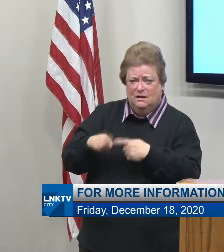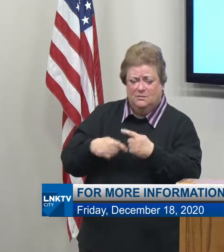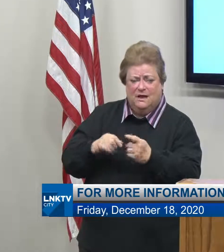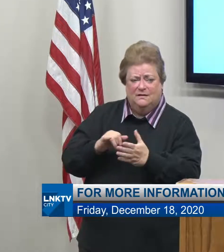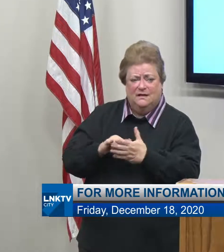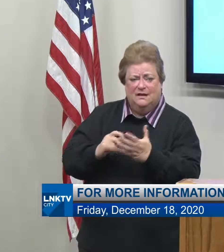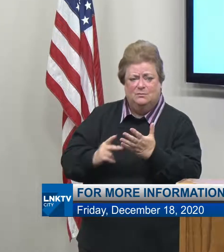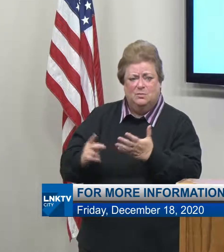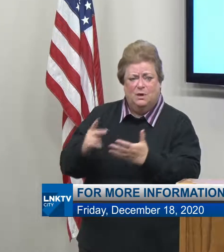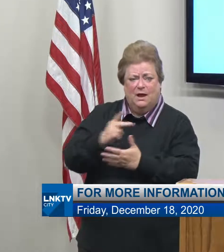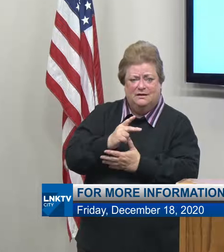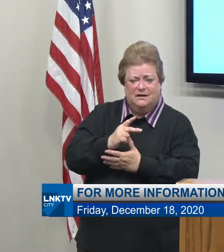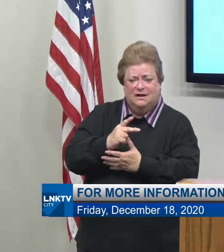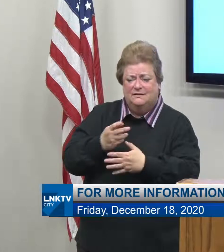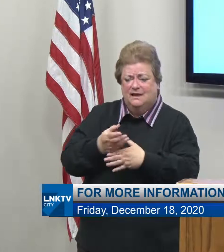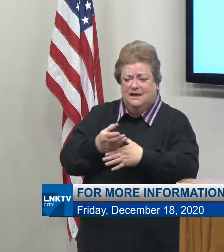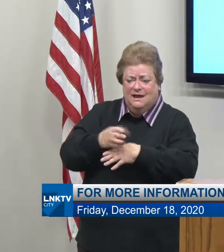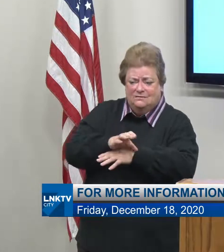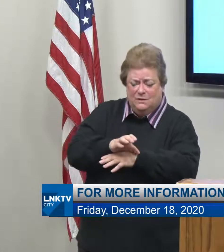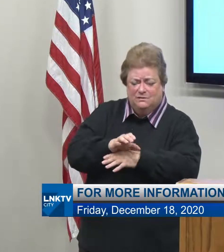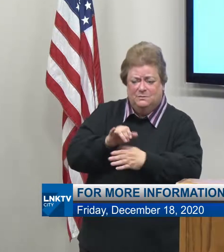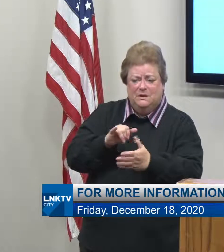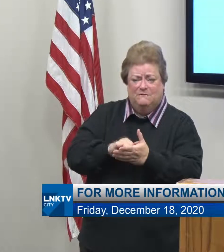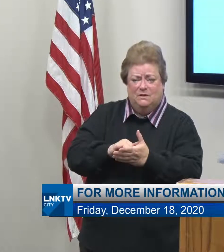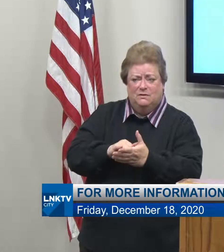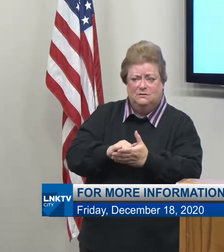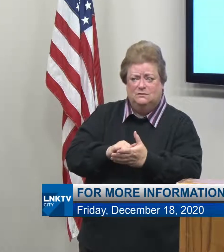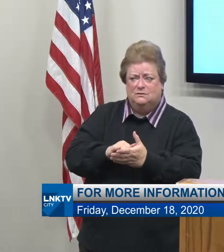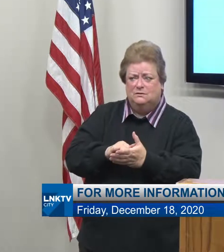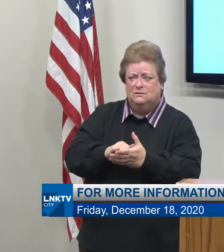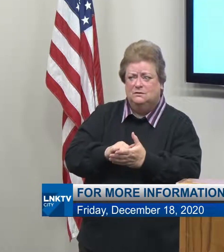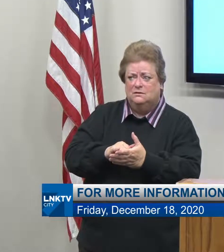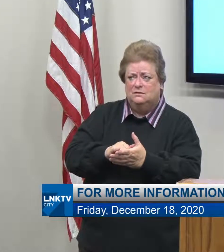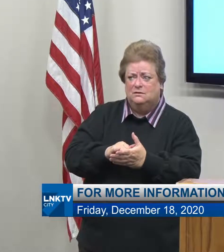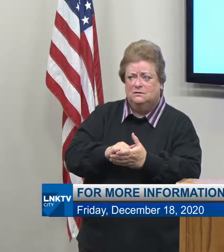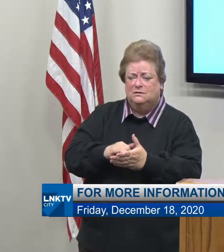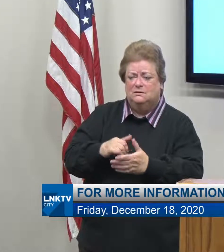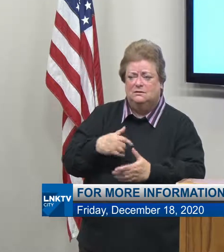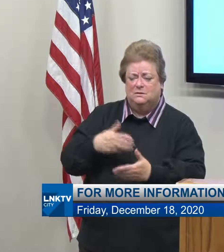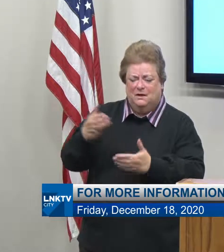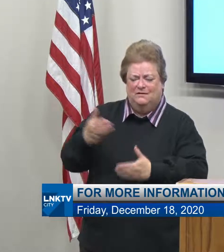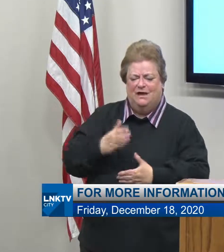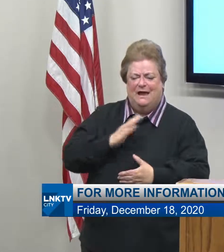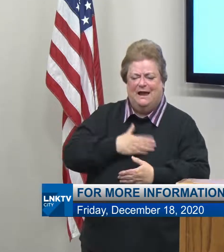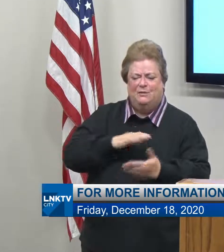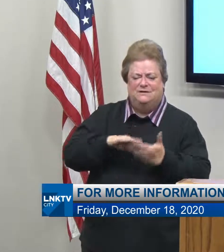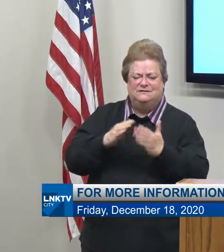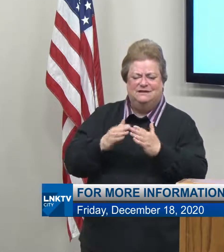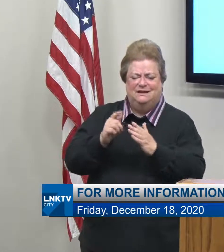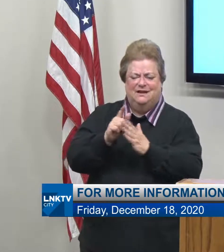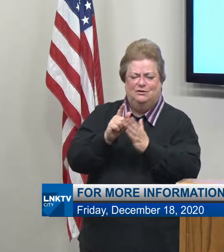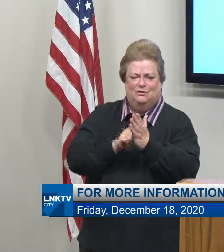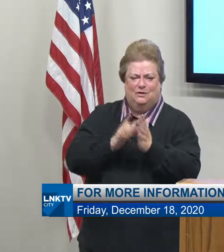prioritized enforcement or those sorts of things. Sure, Mr. Christie, right up. Thank you.